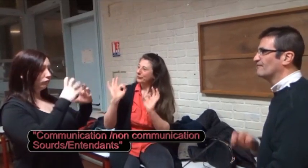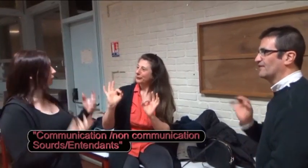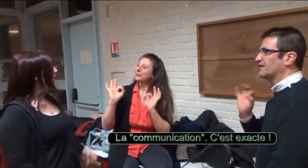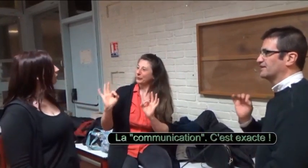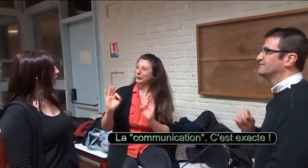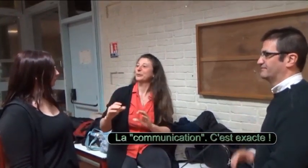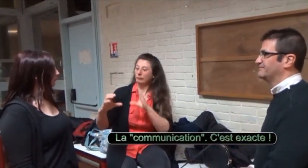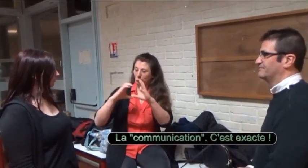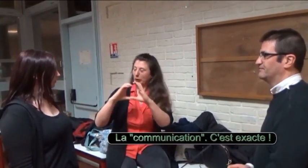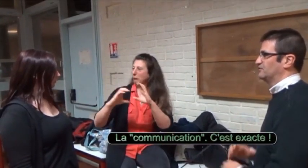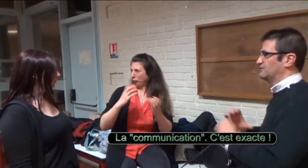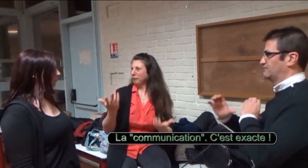your mind.